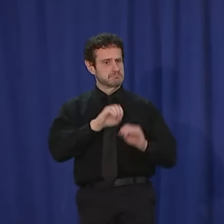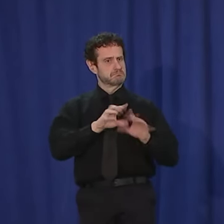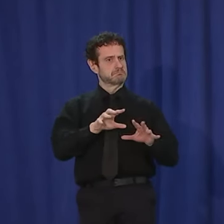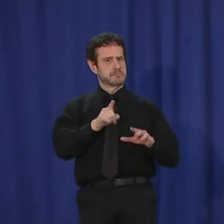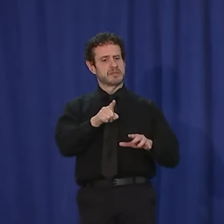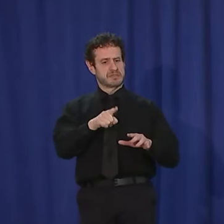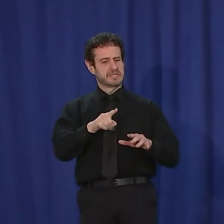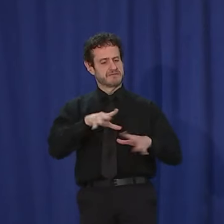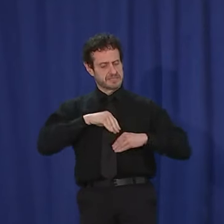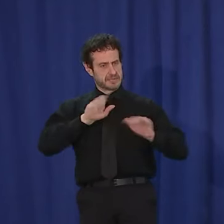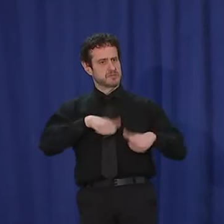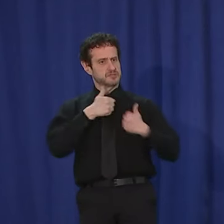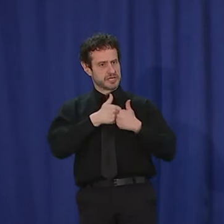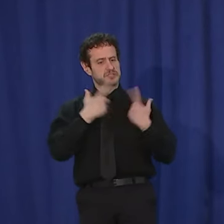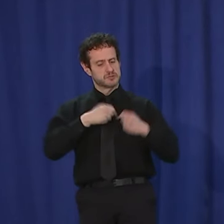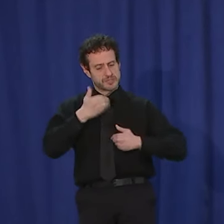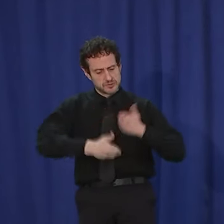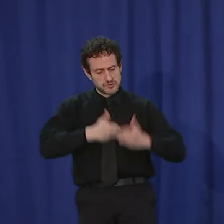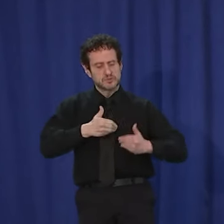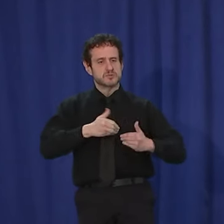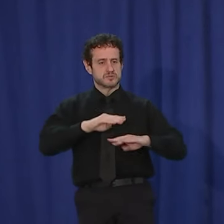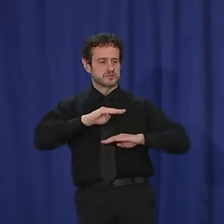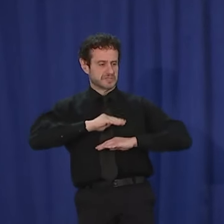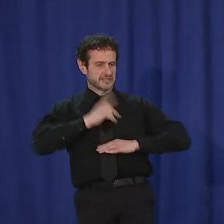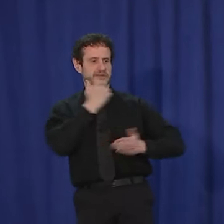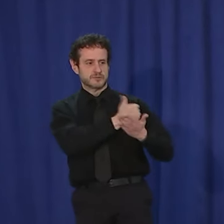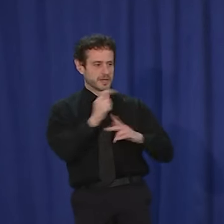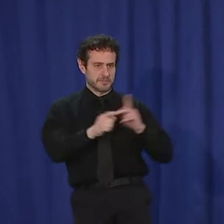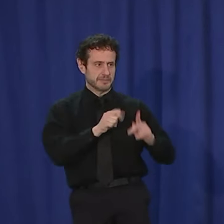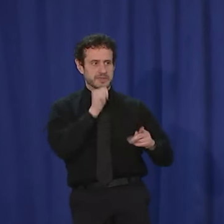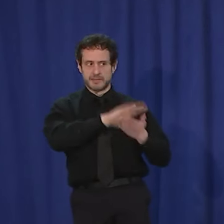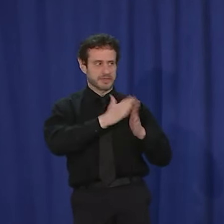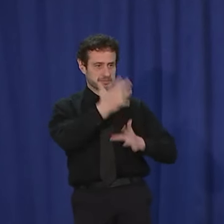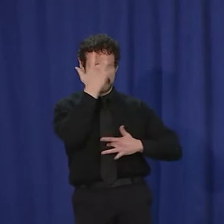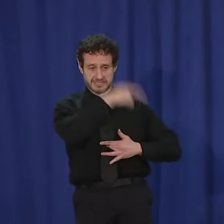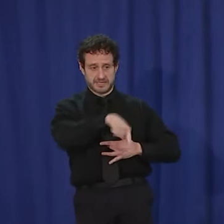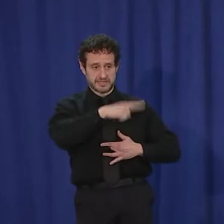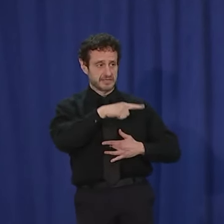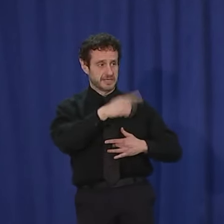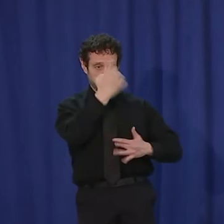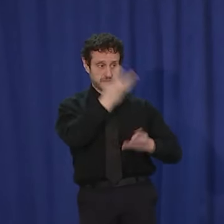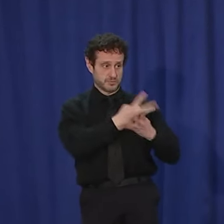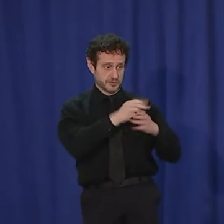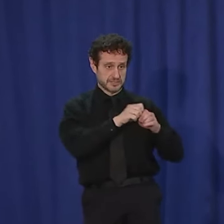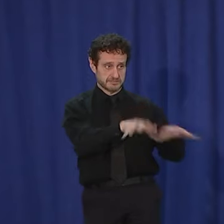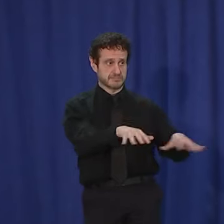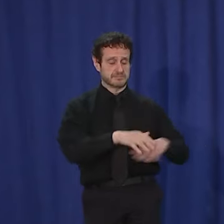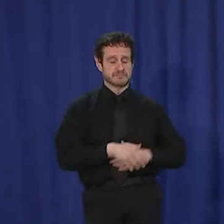are taking to try to meet it. Thank you, Ms. All right. Thank you, everyone. Thanks, everyone.